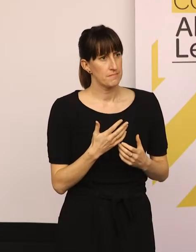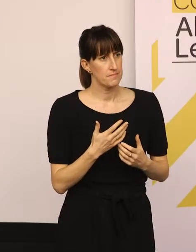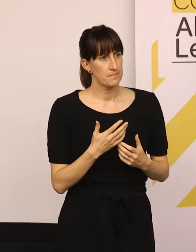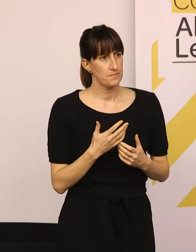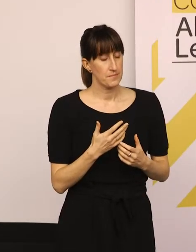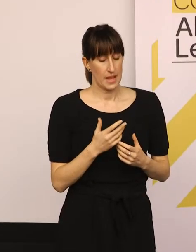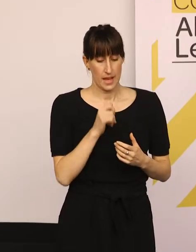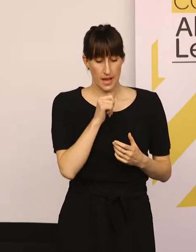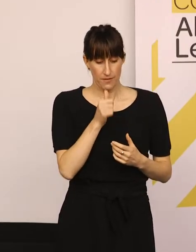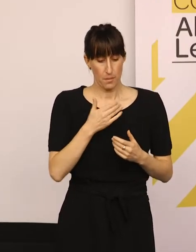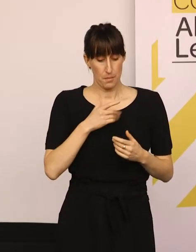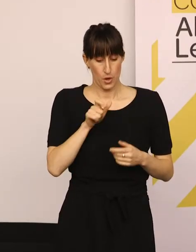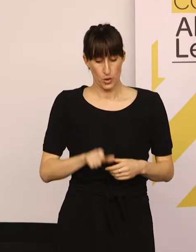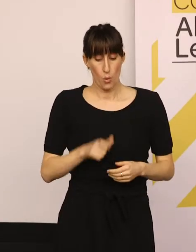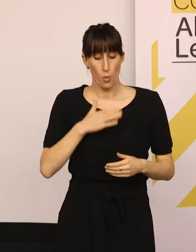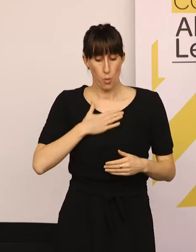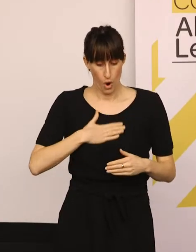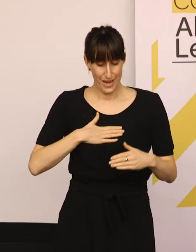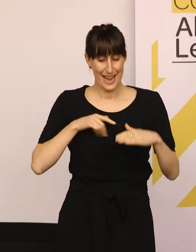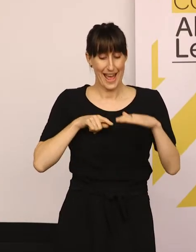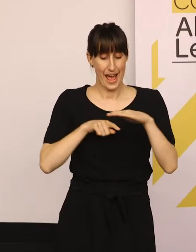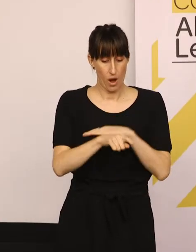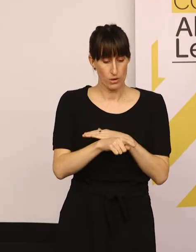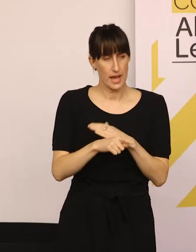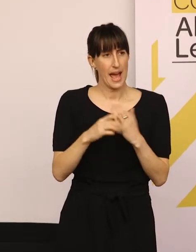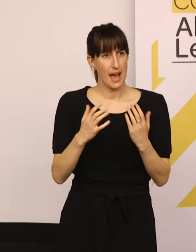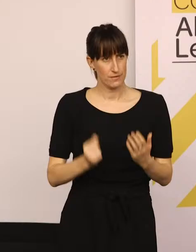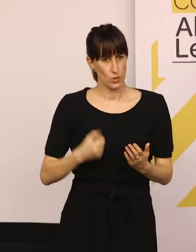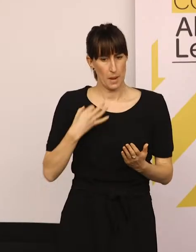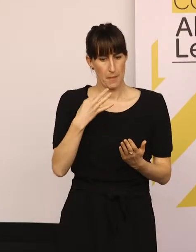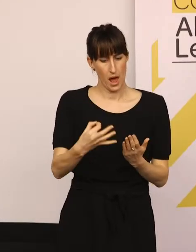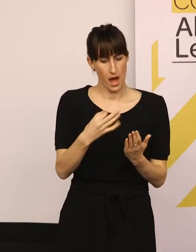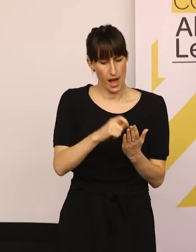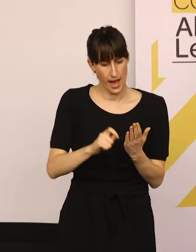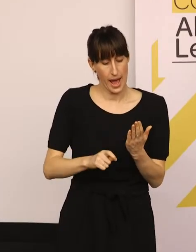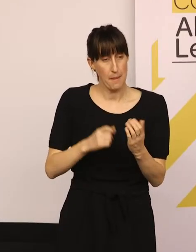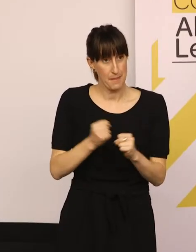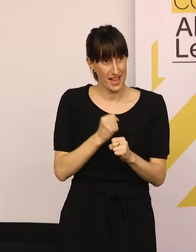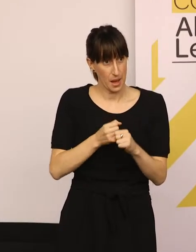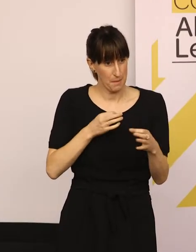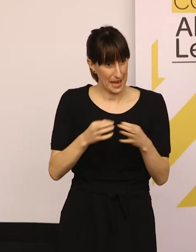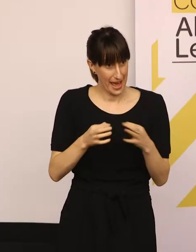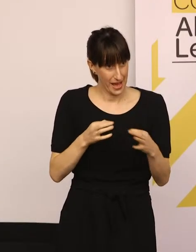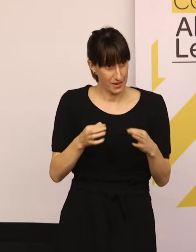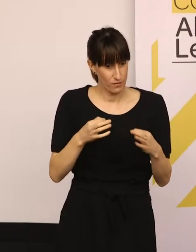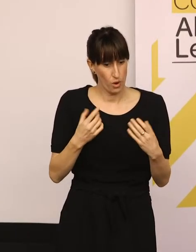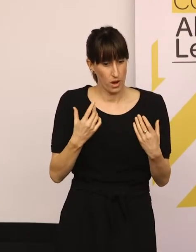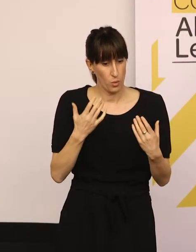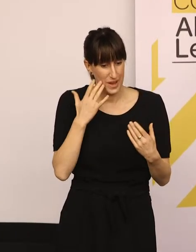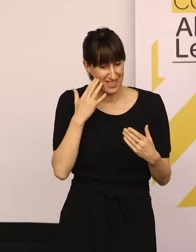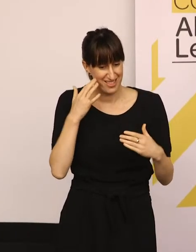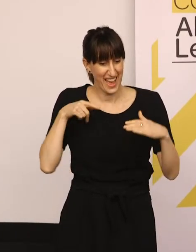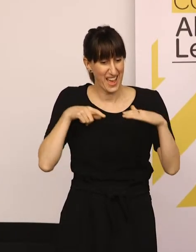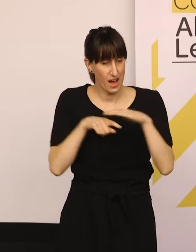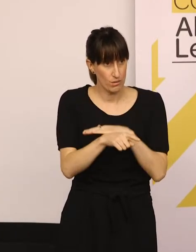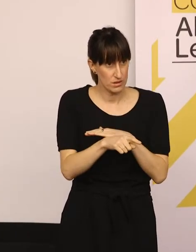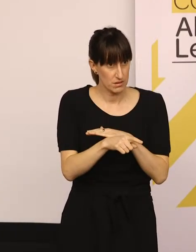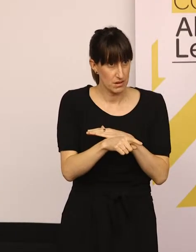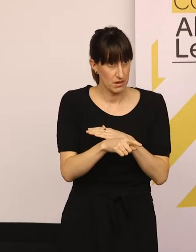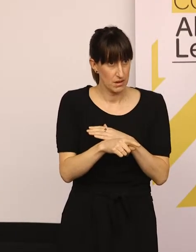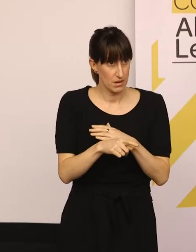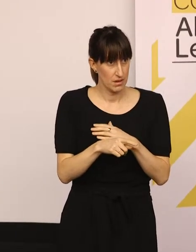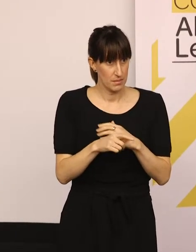and provide a safe plan for them to be able to do that in that smaller city? Correct, and they can initiate